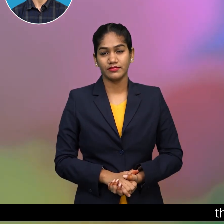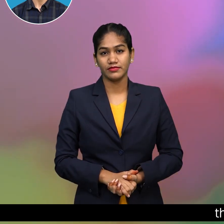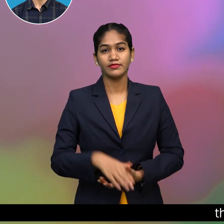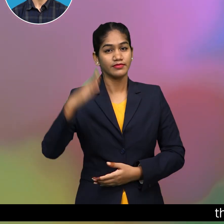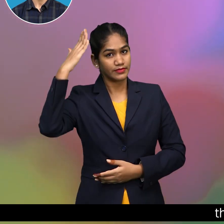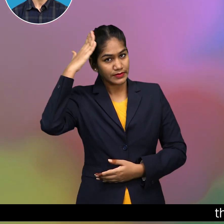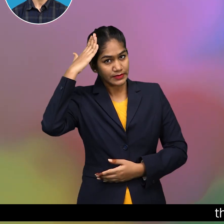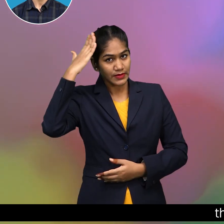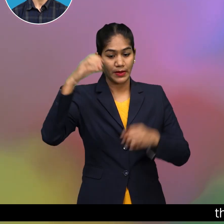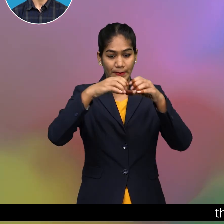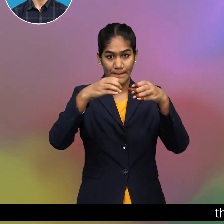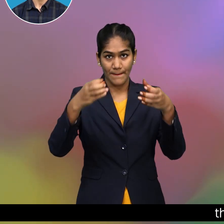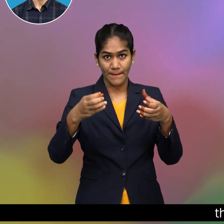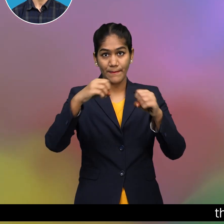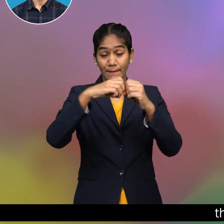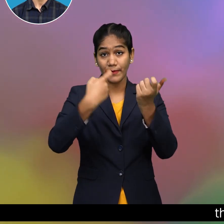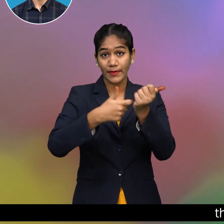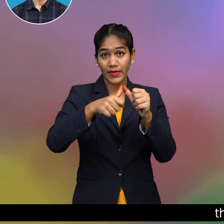The brain,